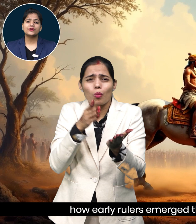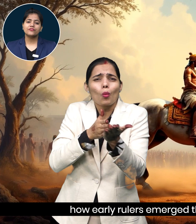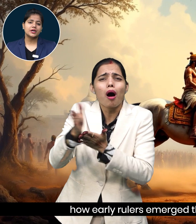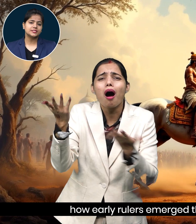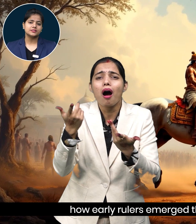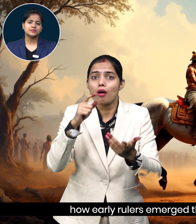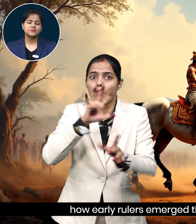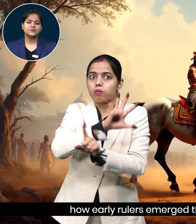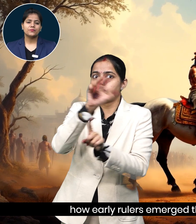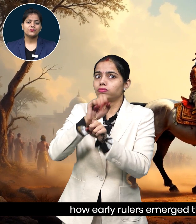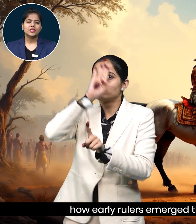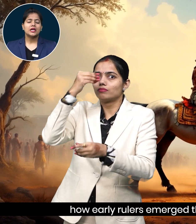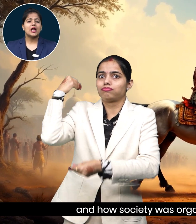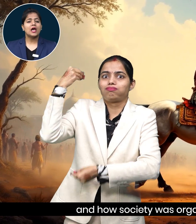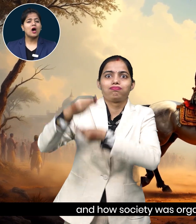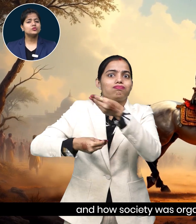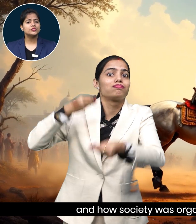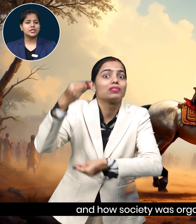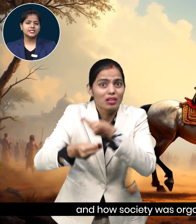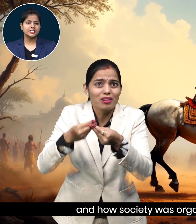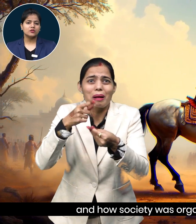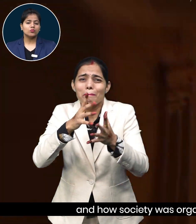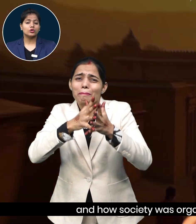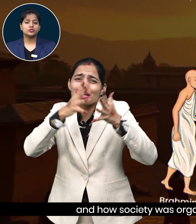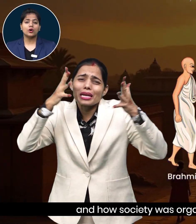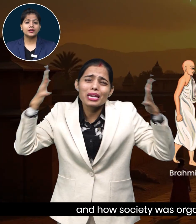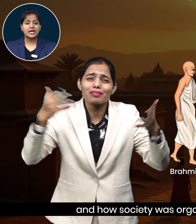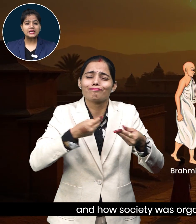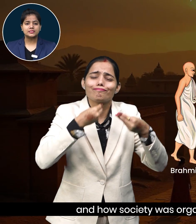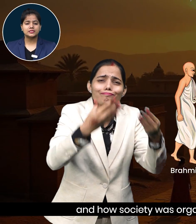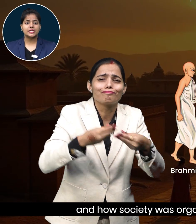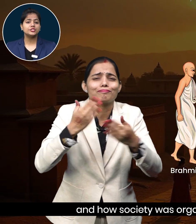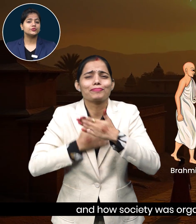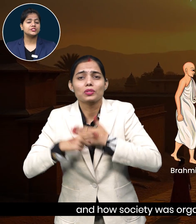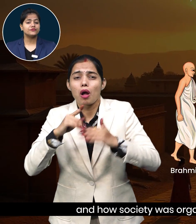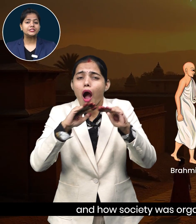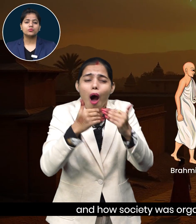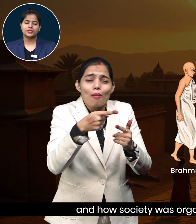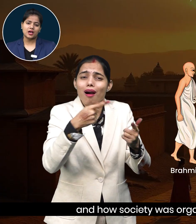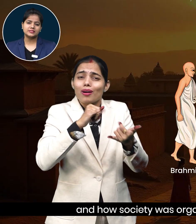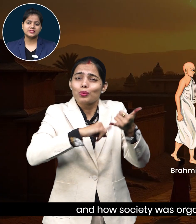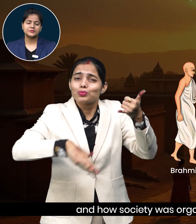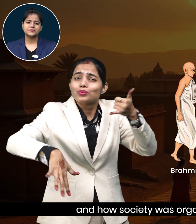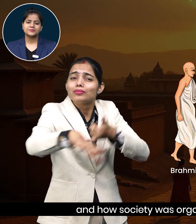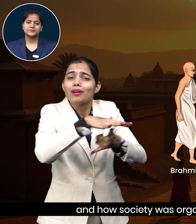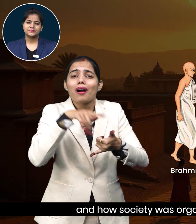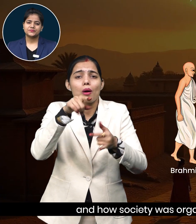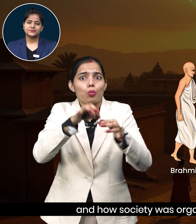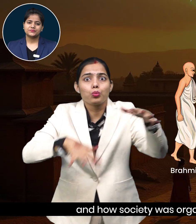and sacrifices, and how society was organized into different